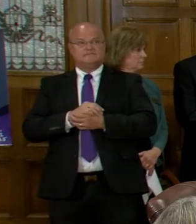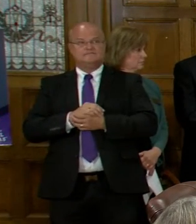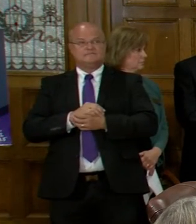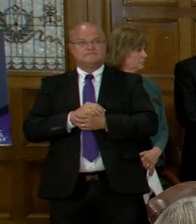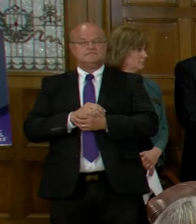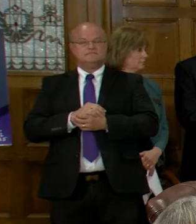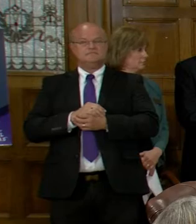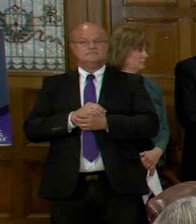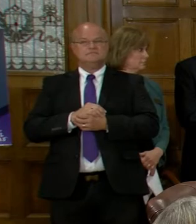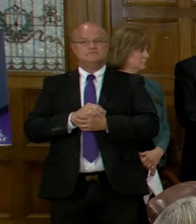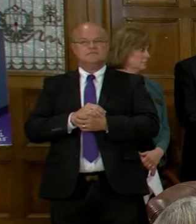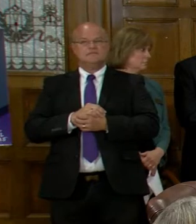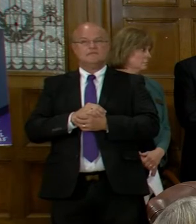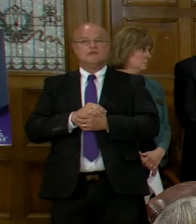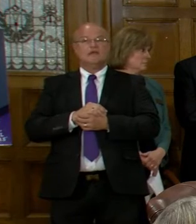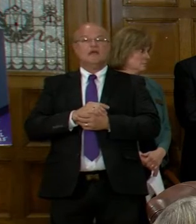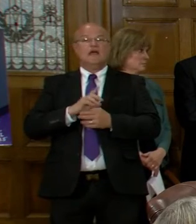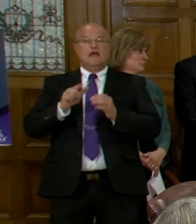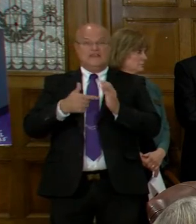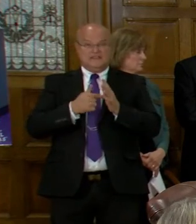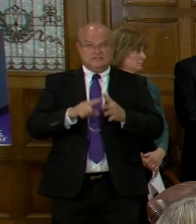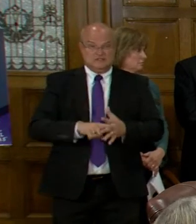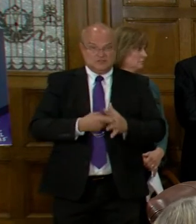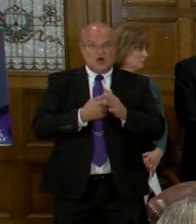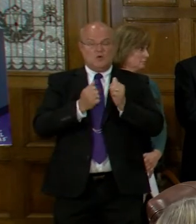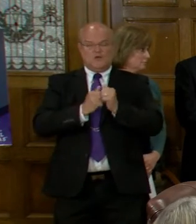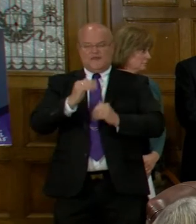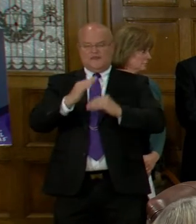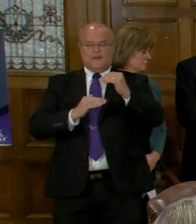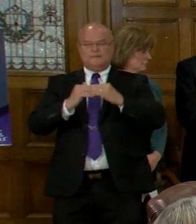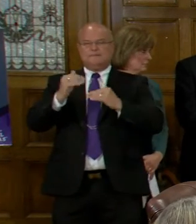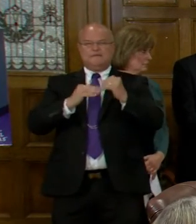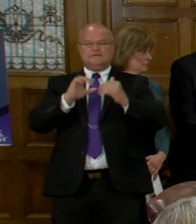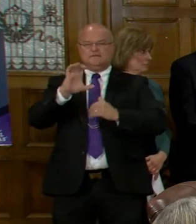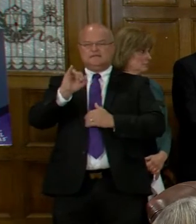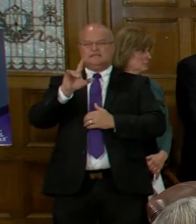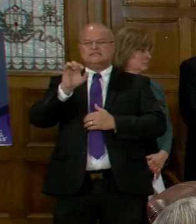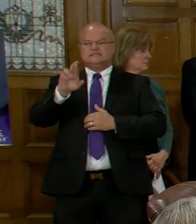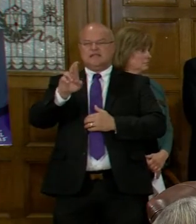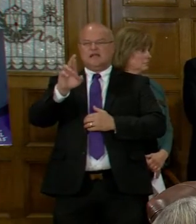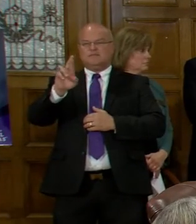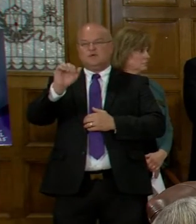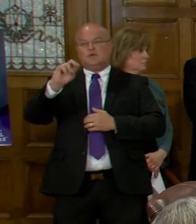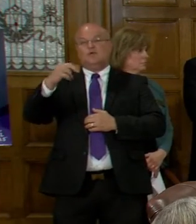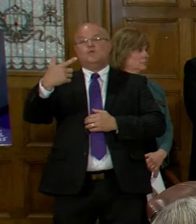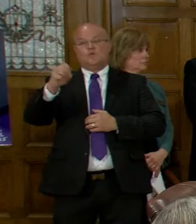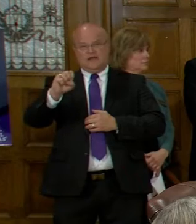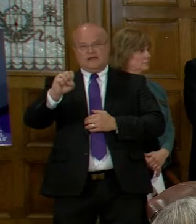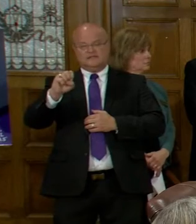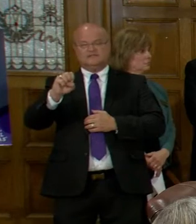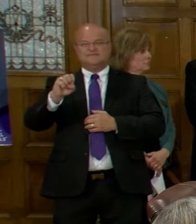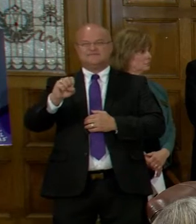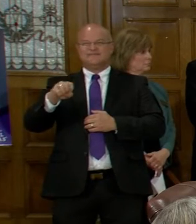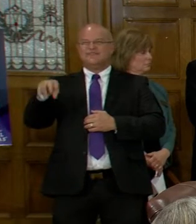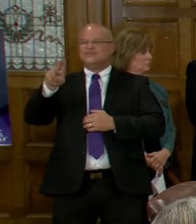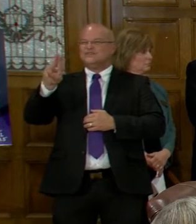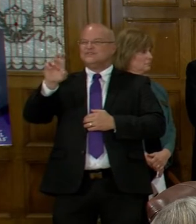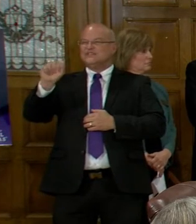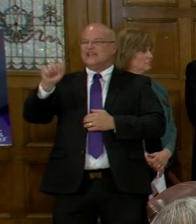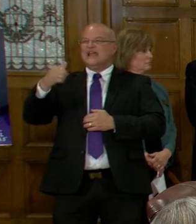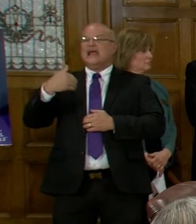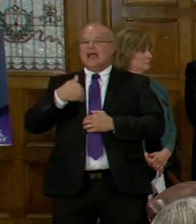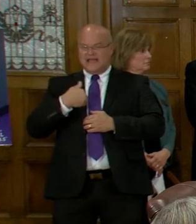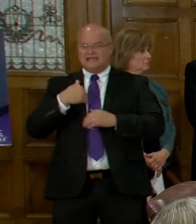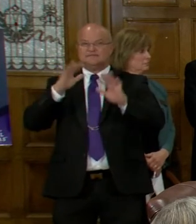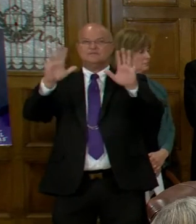correct? This gets it started with the building of the cyber range. UCA, I'm delighted, has got some